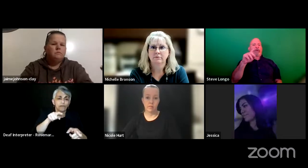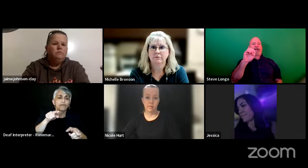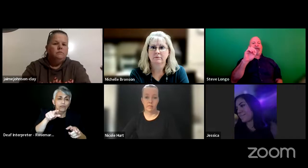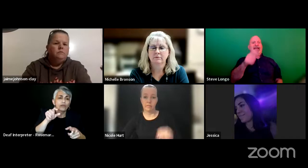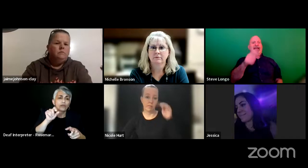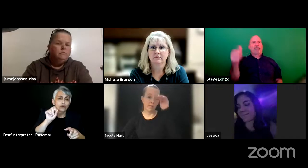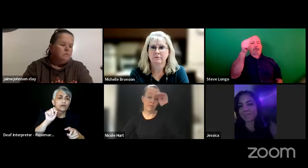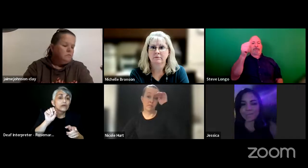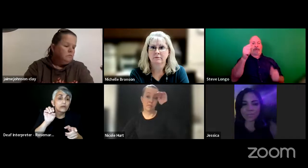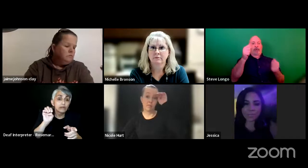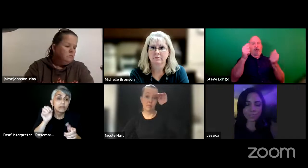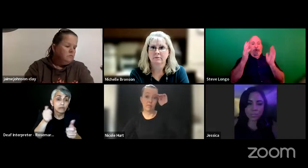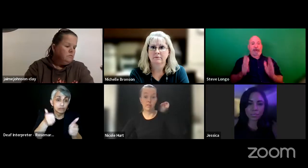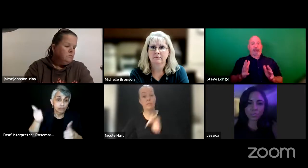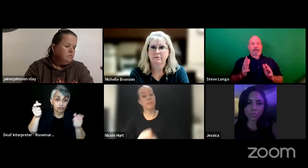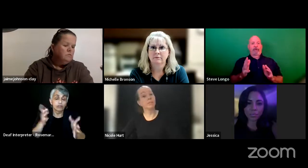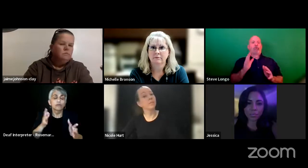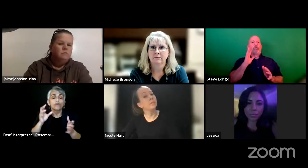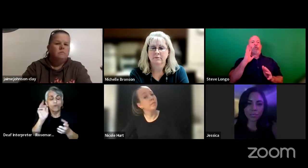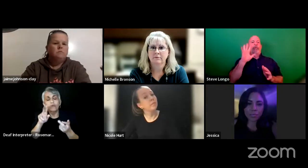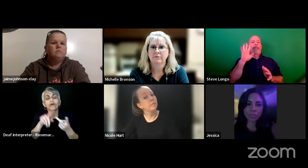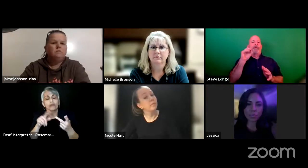One moment.